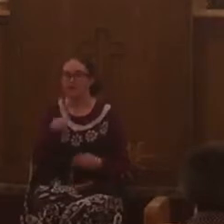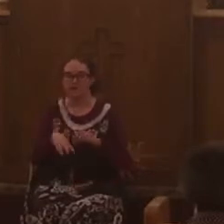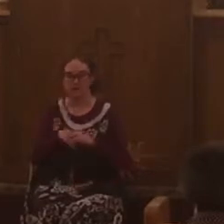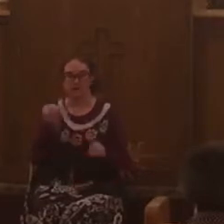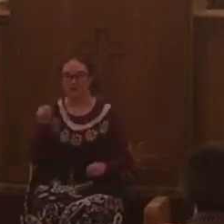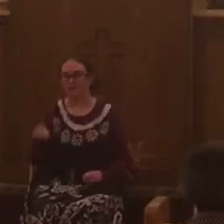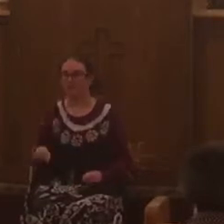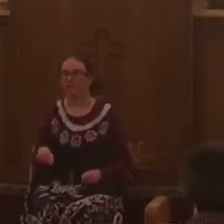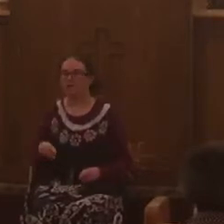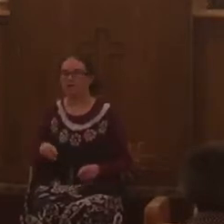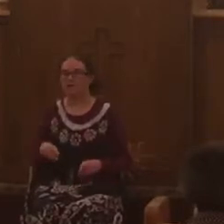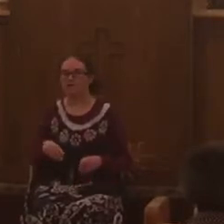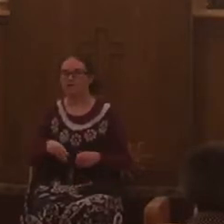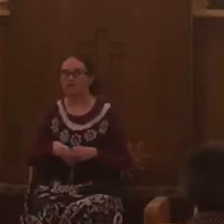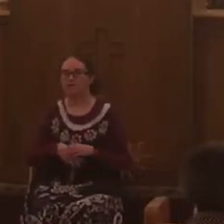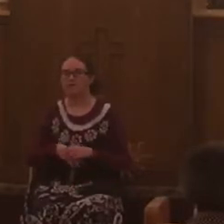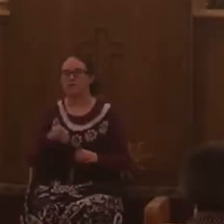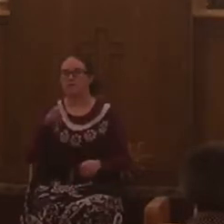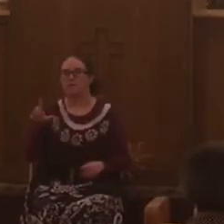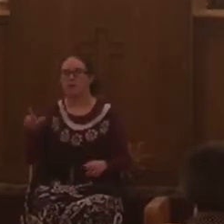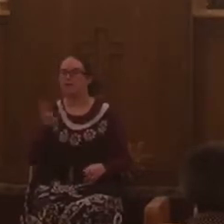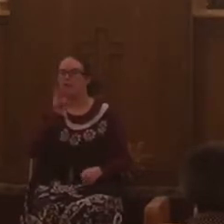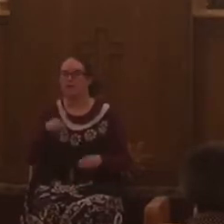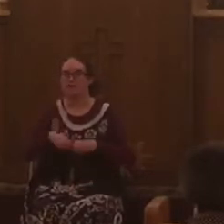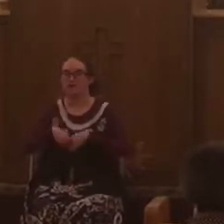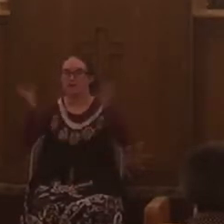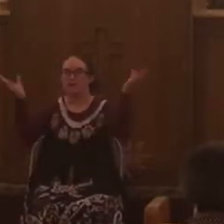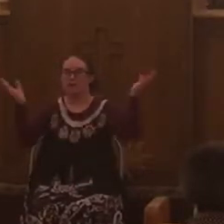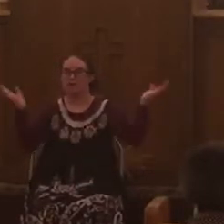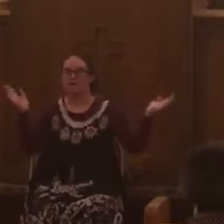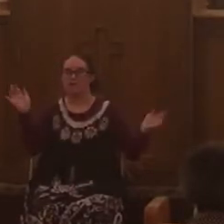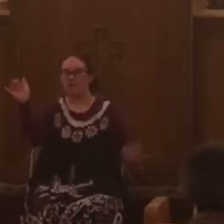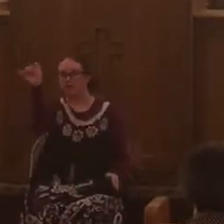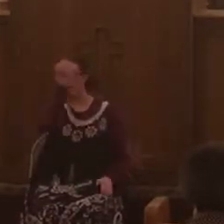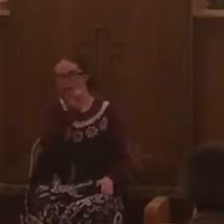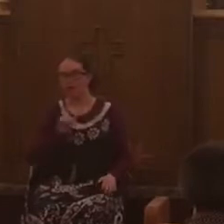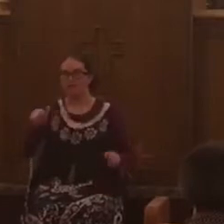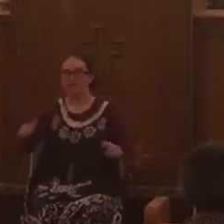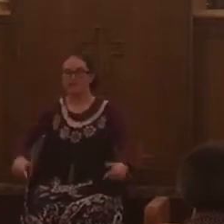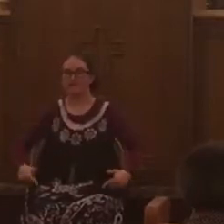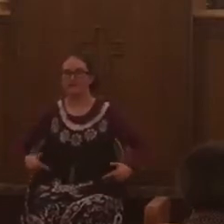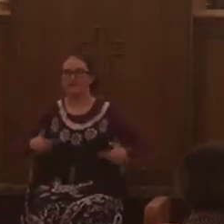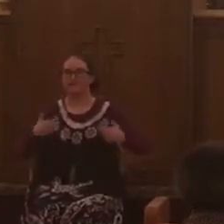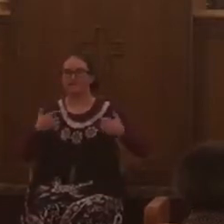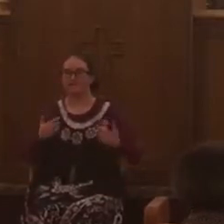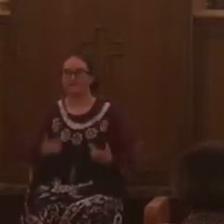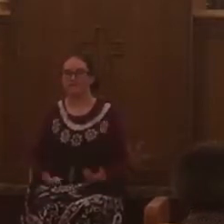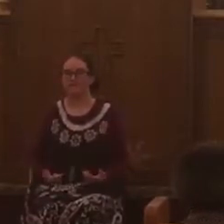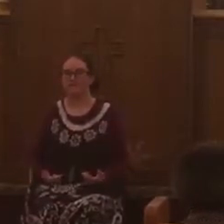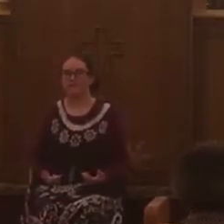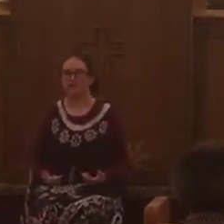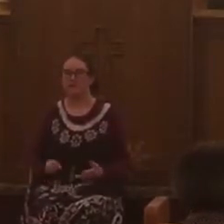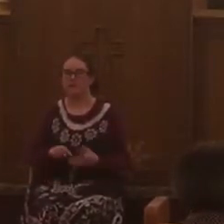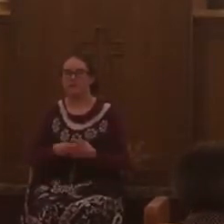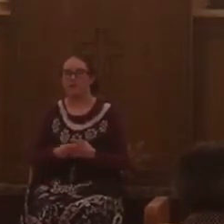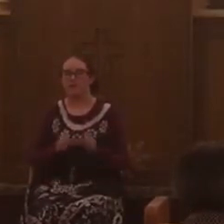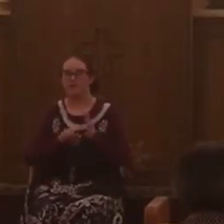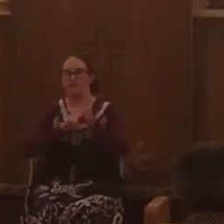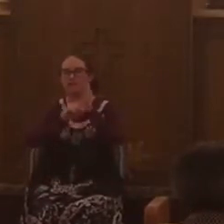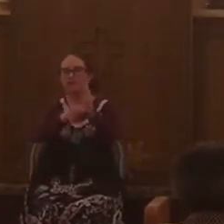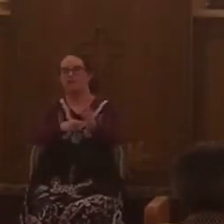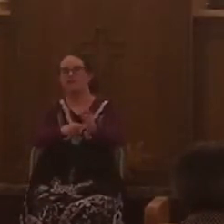He said, you don't understand. If you had asked me, I would give you water. But it isn't